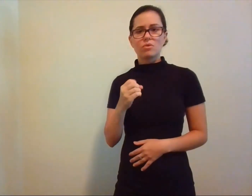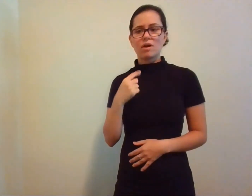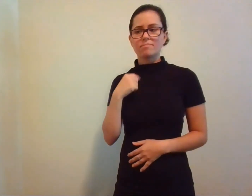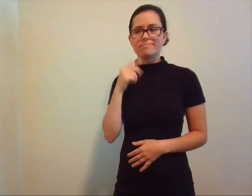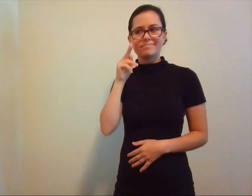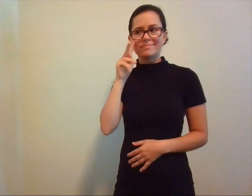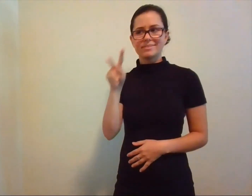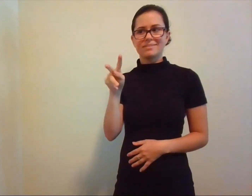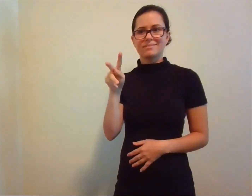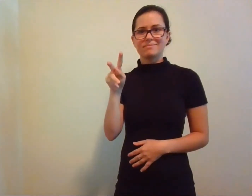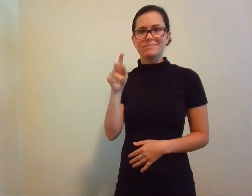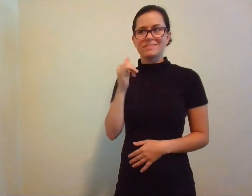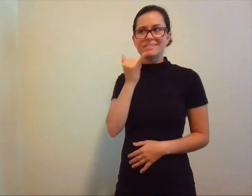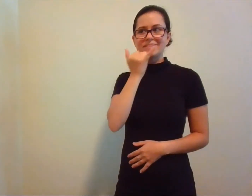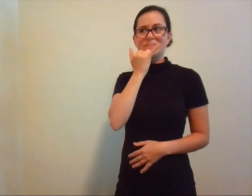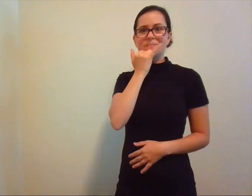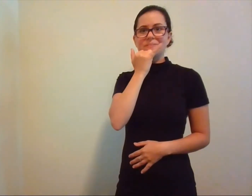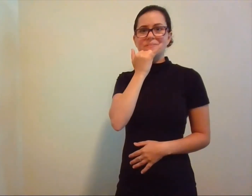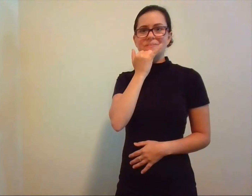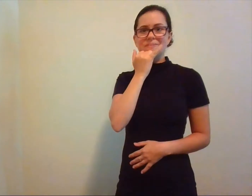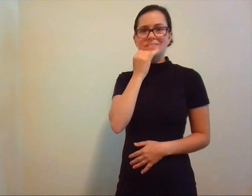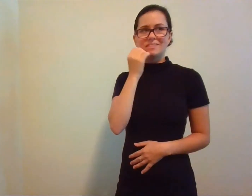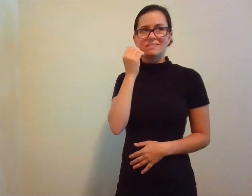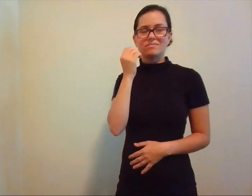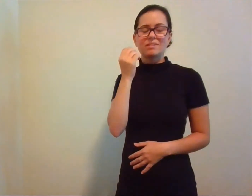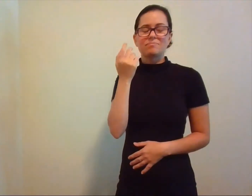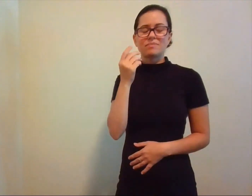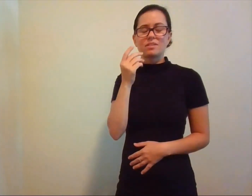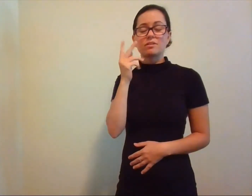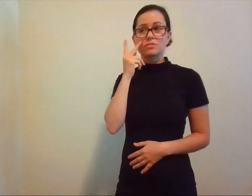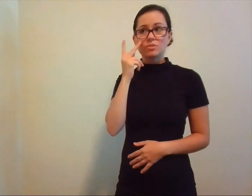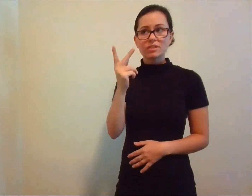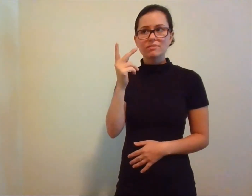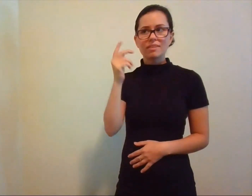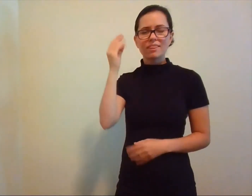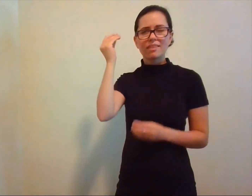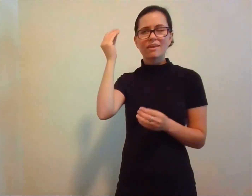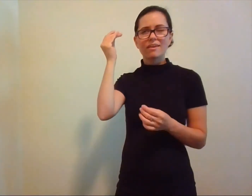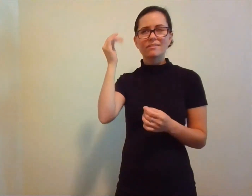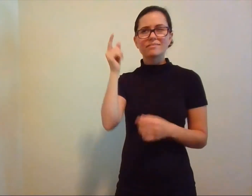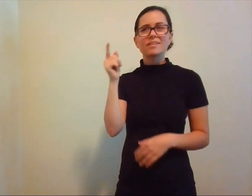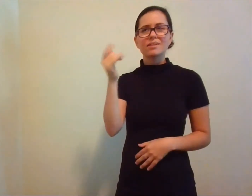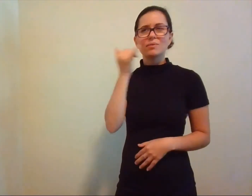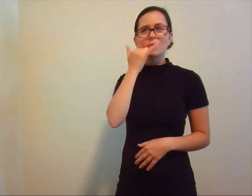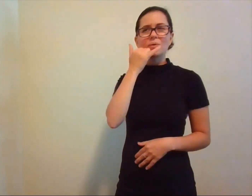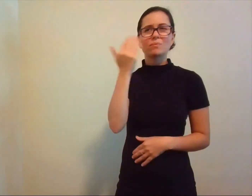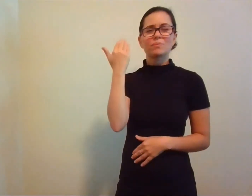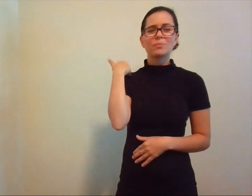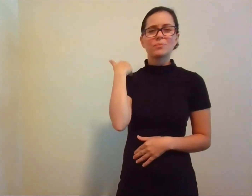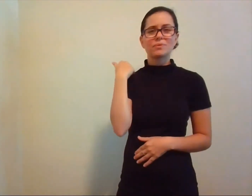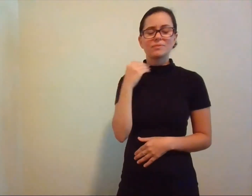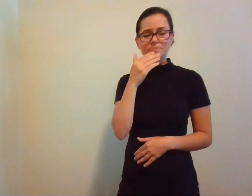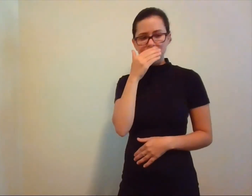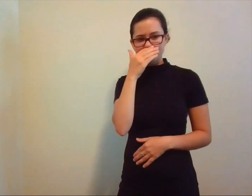knows that's what everyone's thinking about. Do you know what I'm saying? It's just an interesting thing that